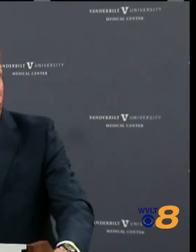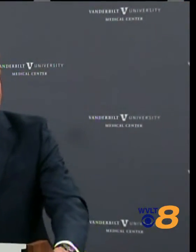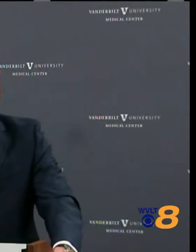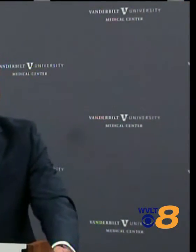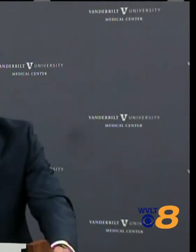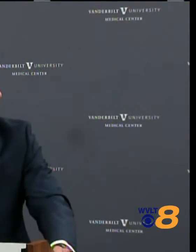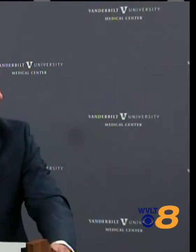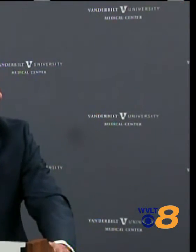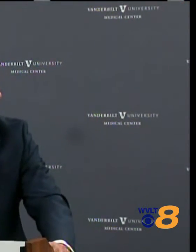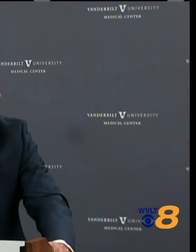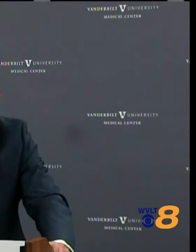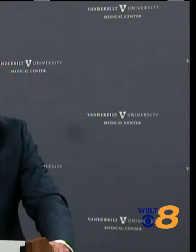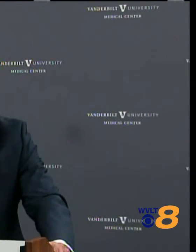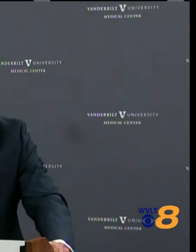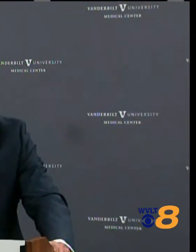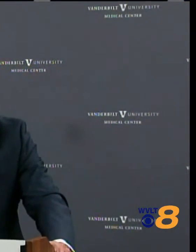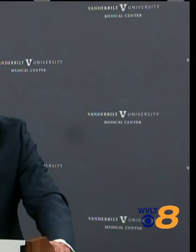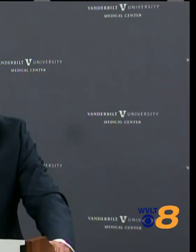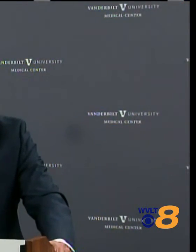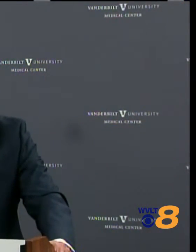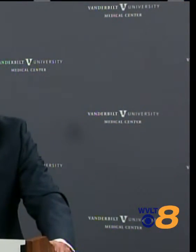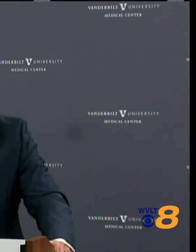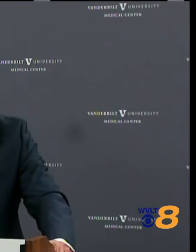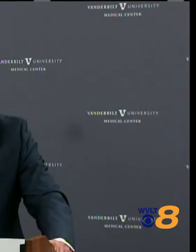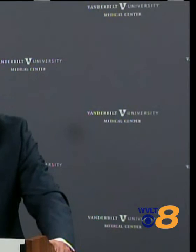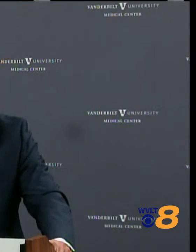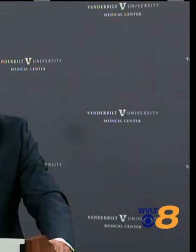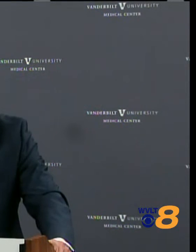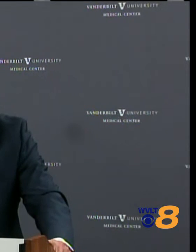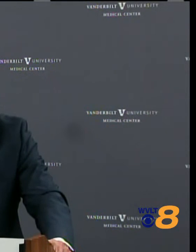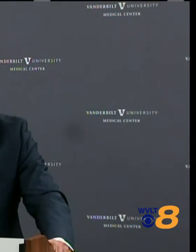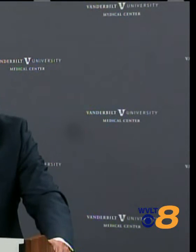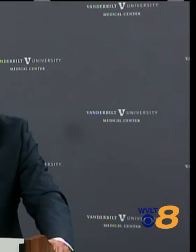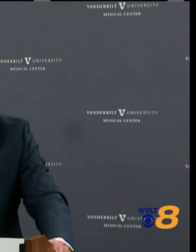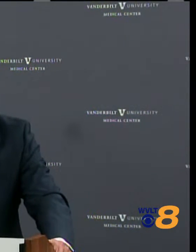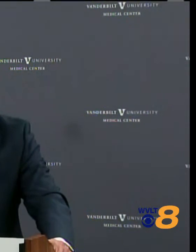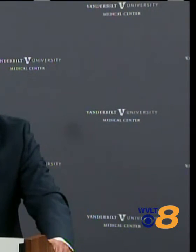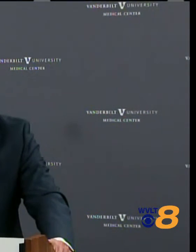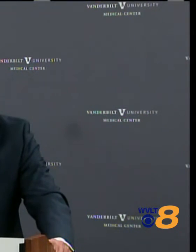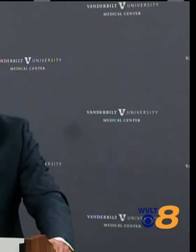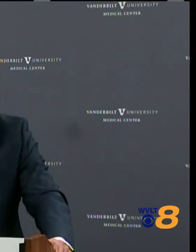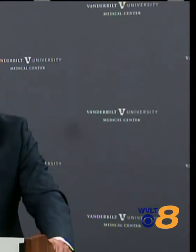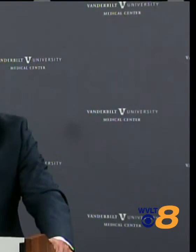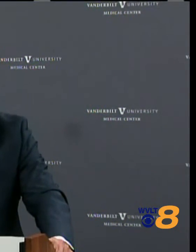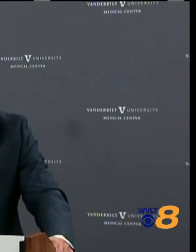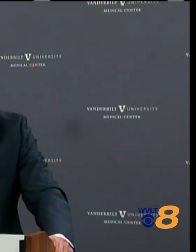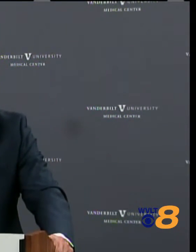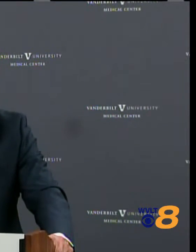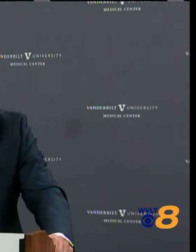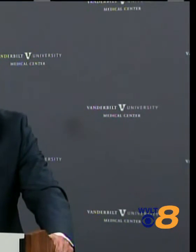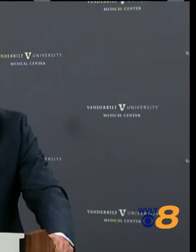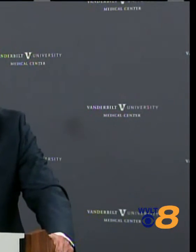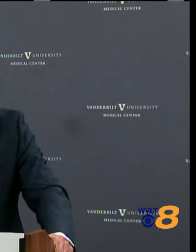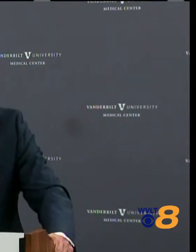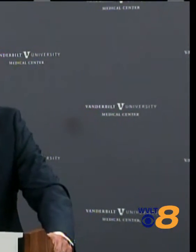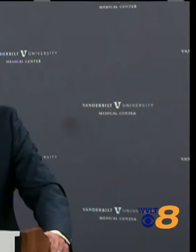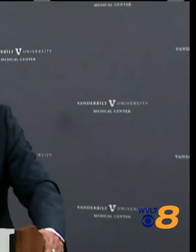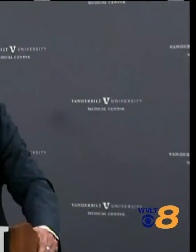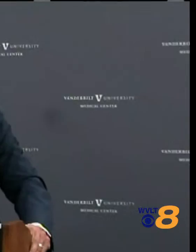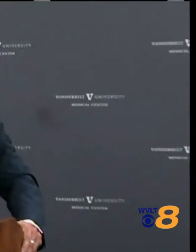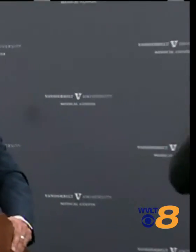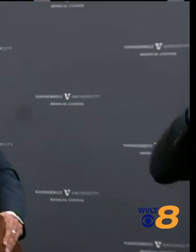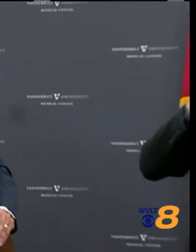the role that Vanderbilt has played throughout this pandemic and the important role that you play even today.